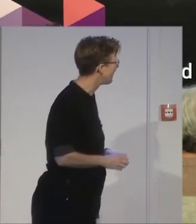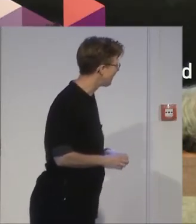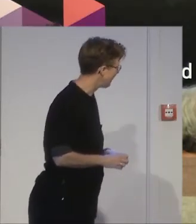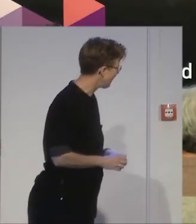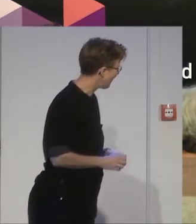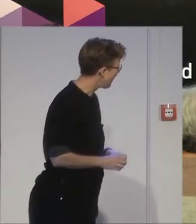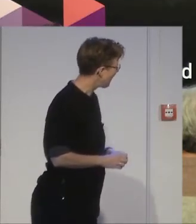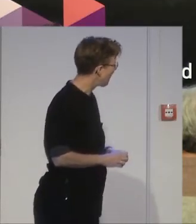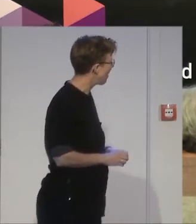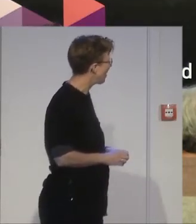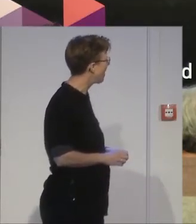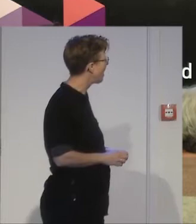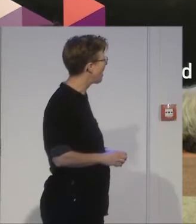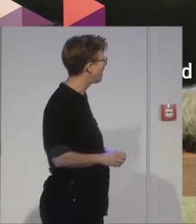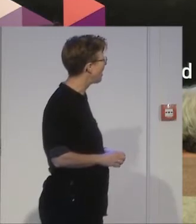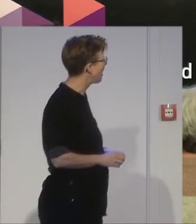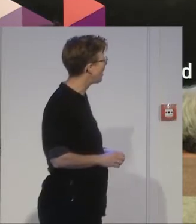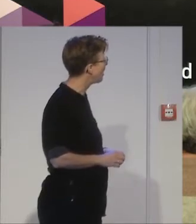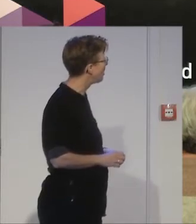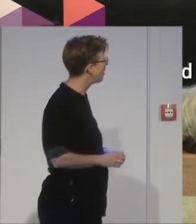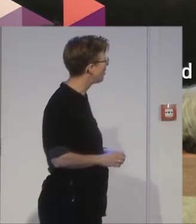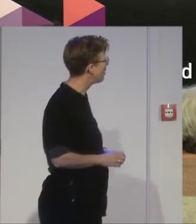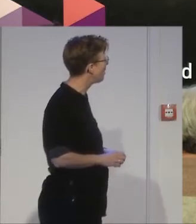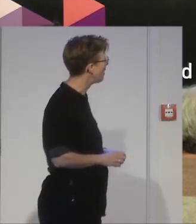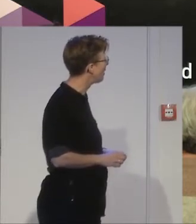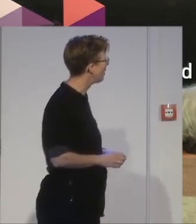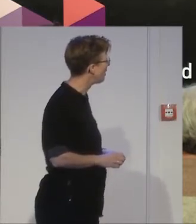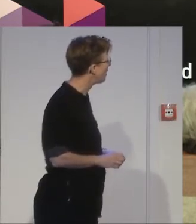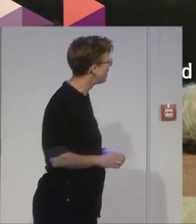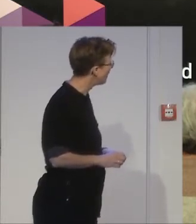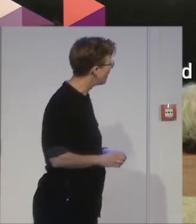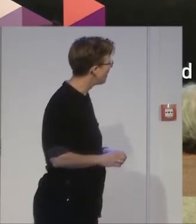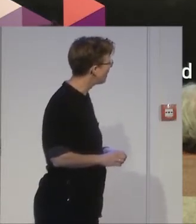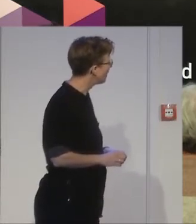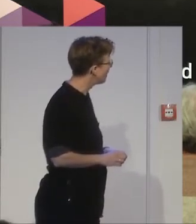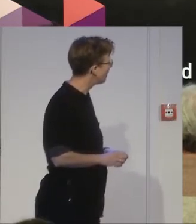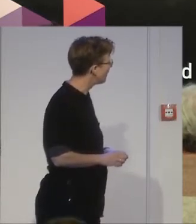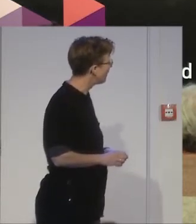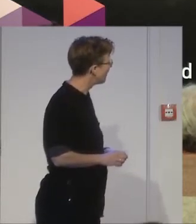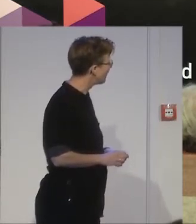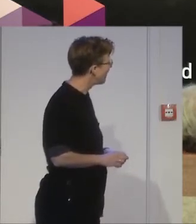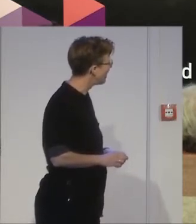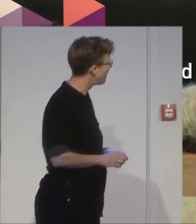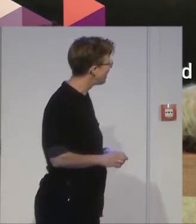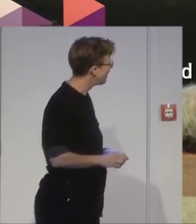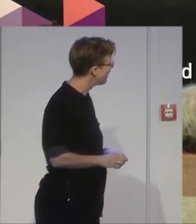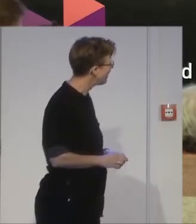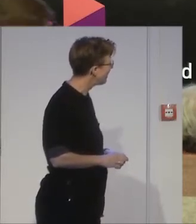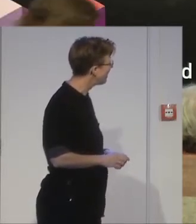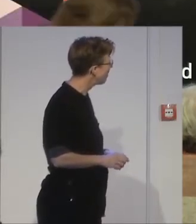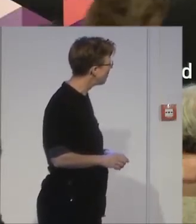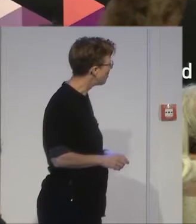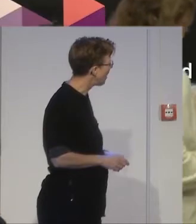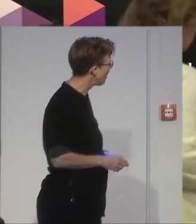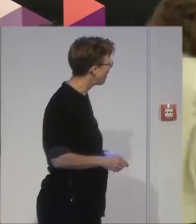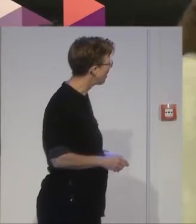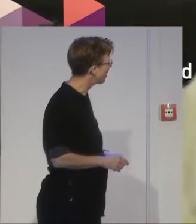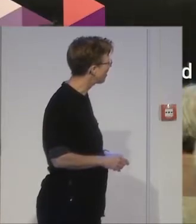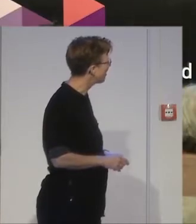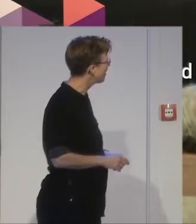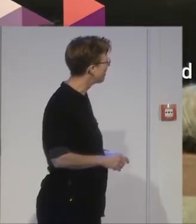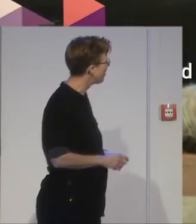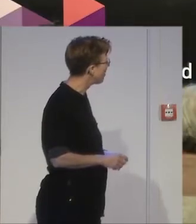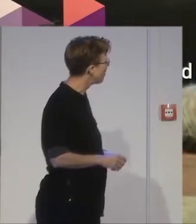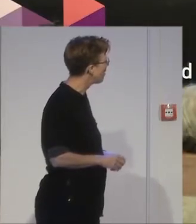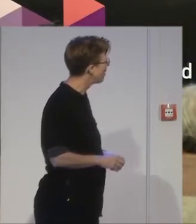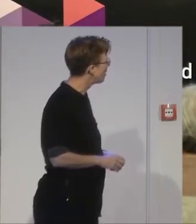Yeah. Well, of course, I learned something. I learned that next time I'm meeting this boy, I should